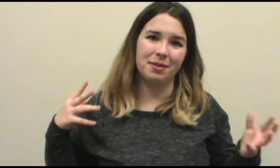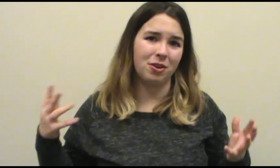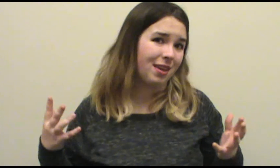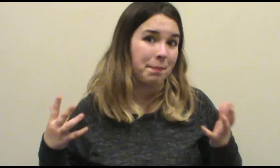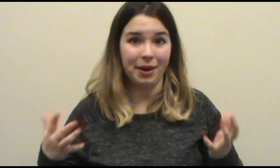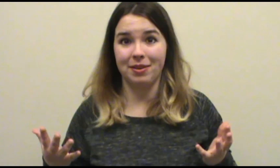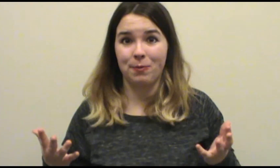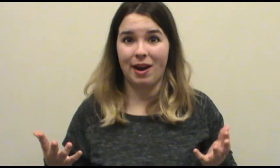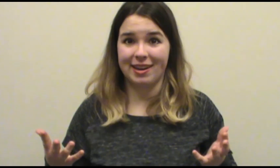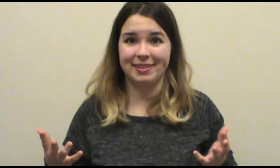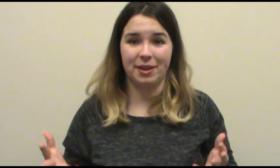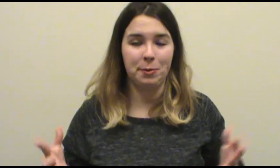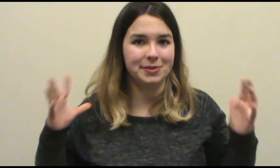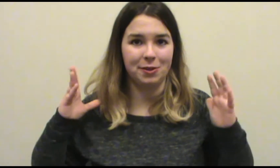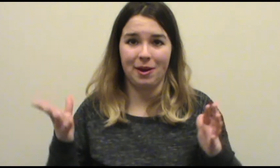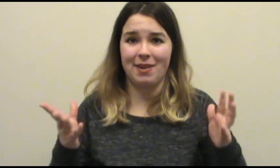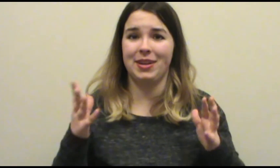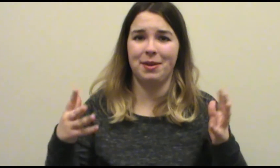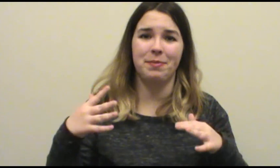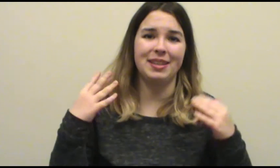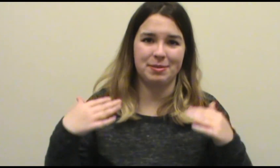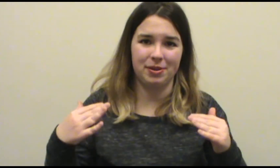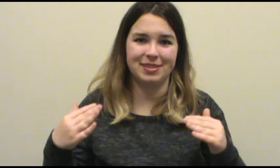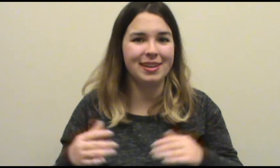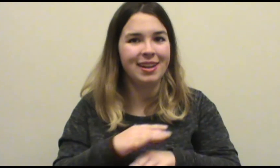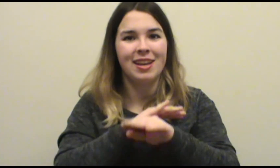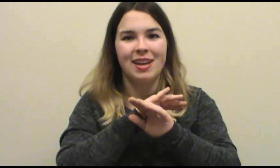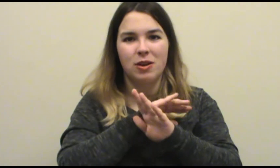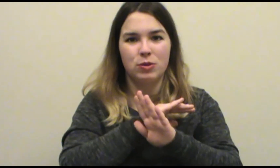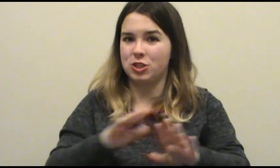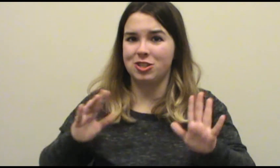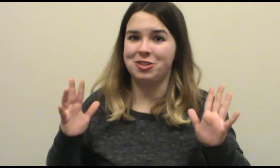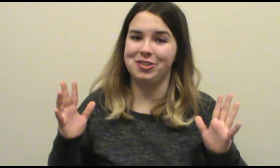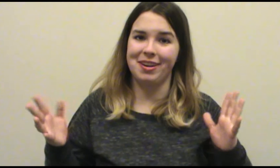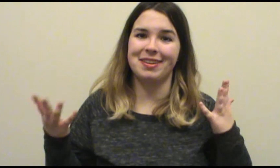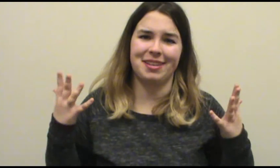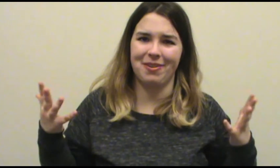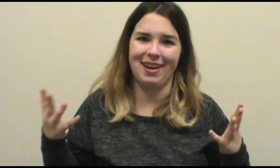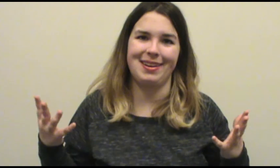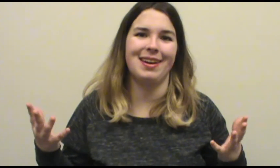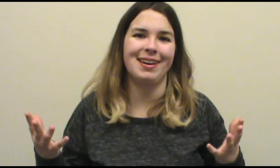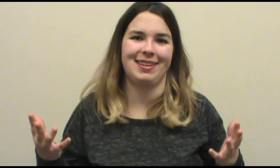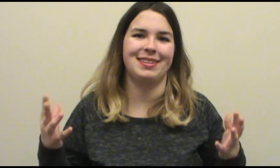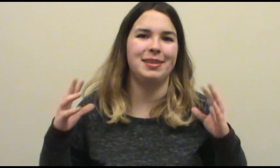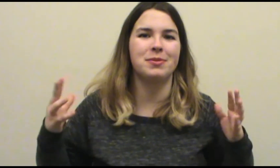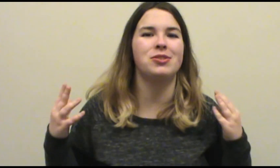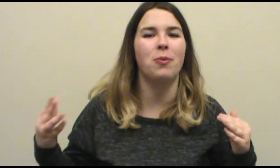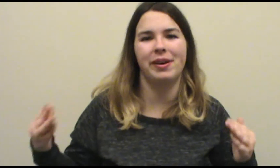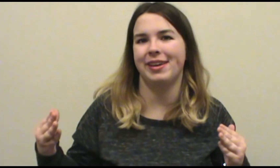could barely walk on his own, so having him be this person was just genius of an idea, because he was so well